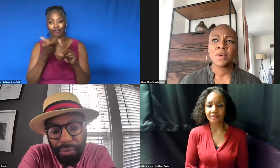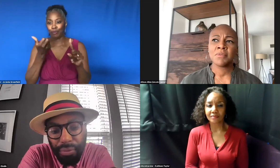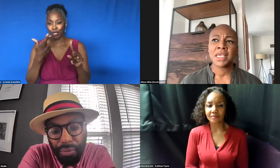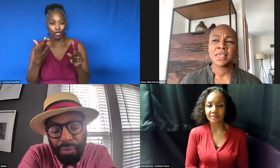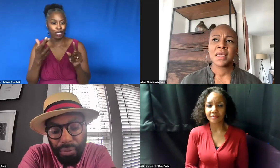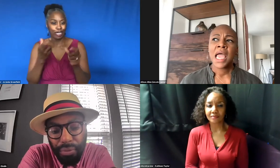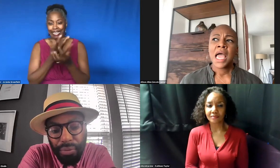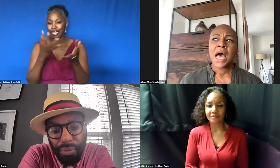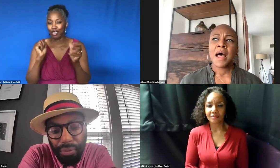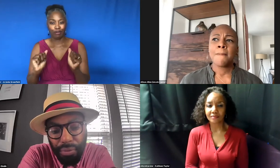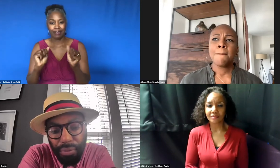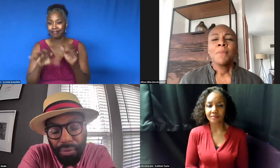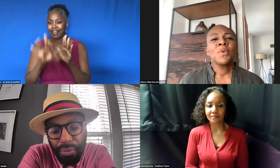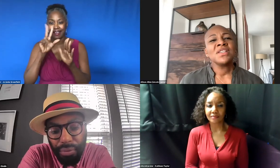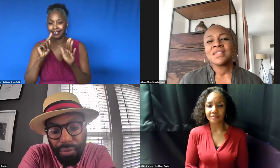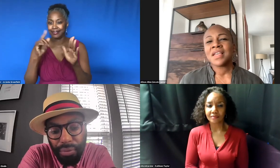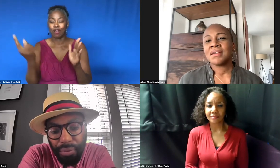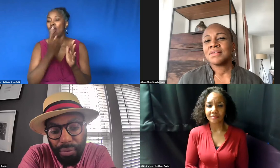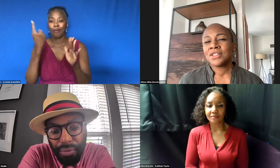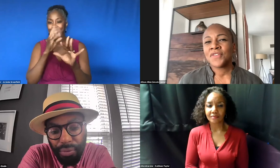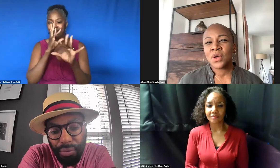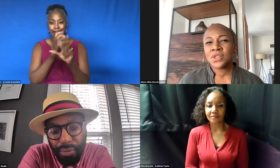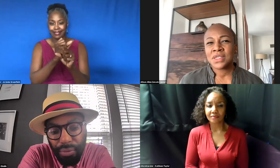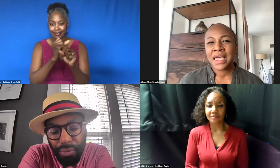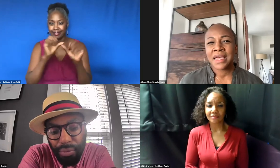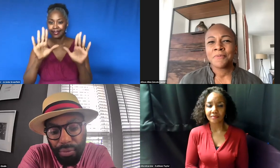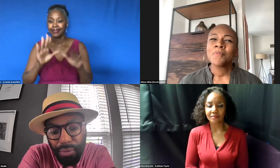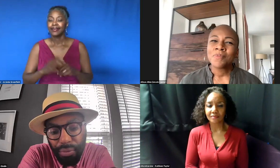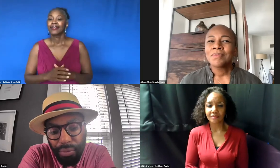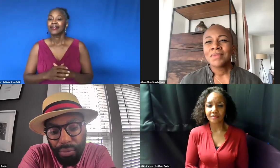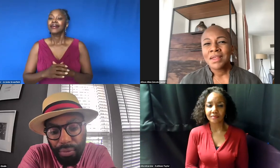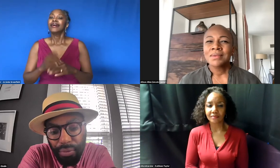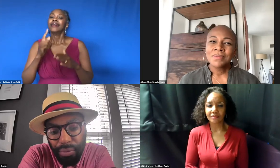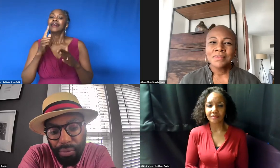Google is always amazing. But what do you say to the folks who say